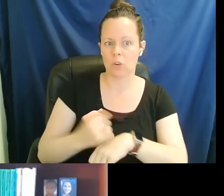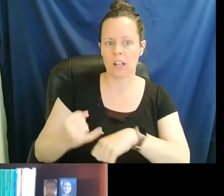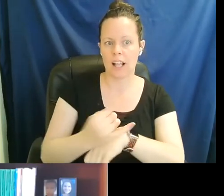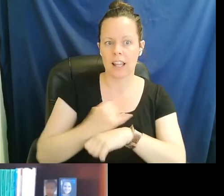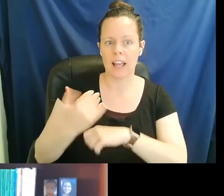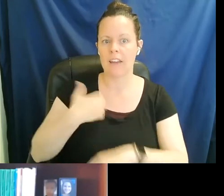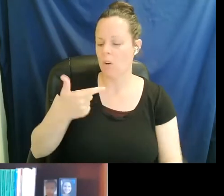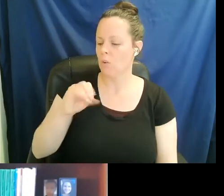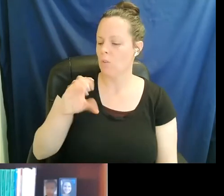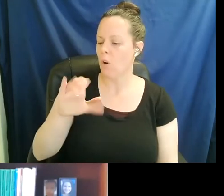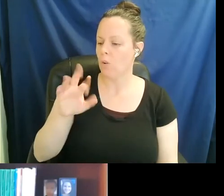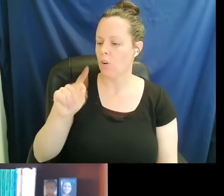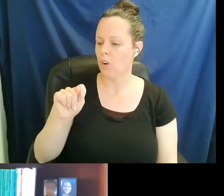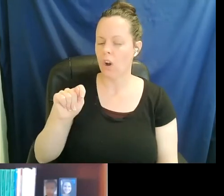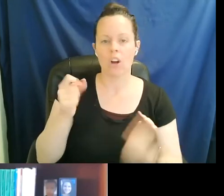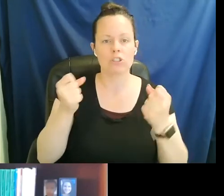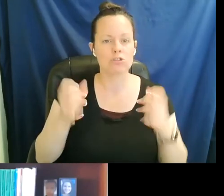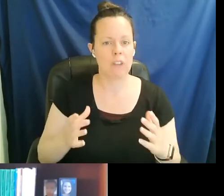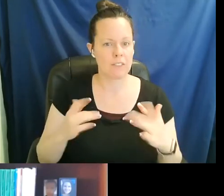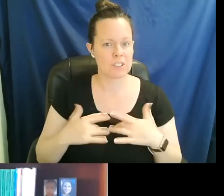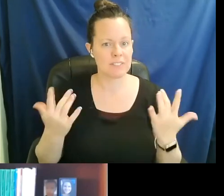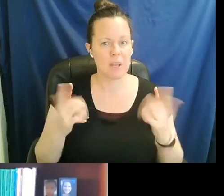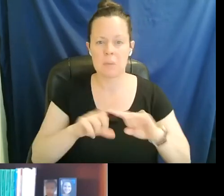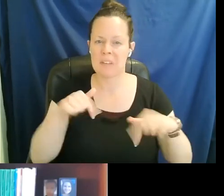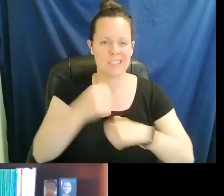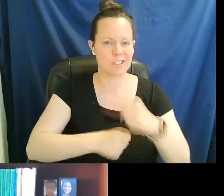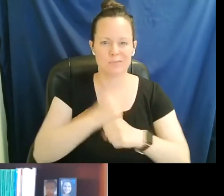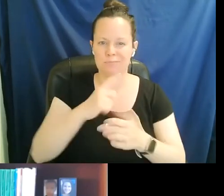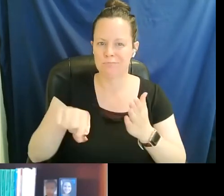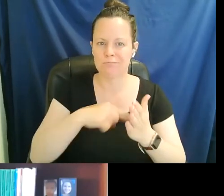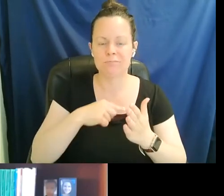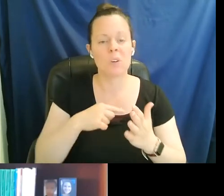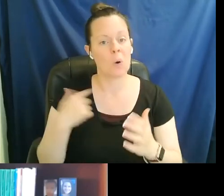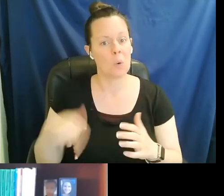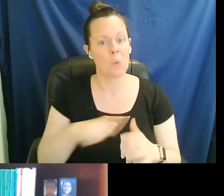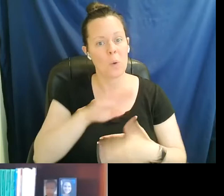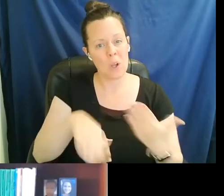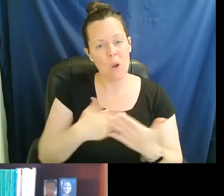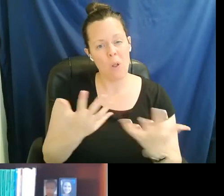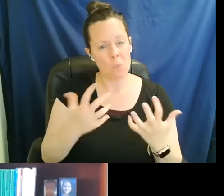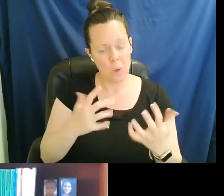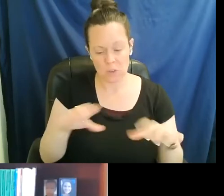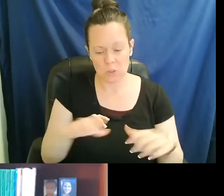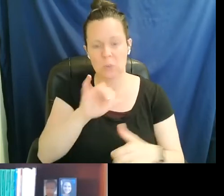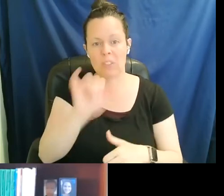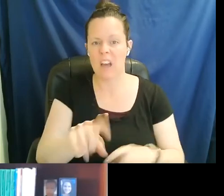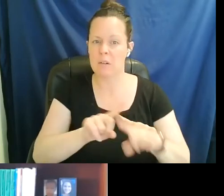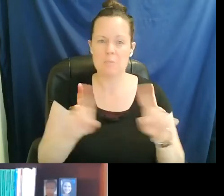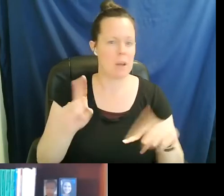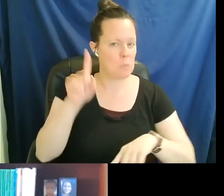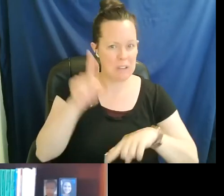drivers and fans, but not this year. We all want to do all of those things, but we cannot let our guard down